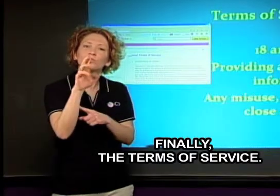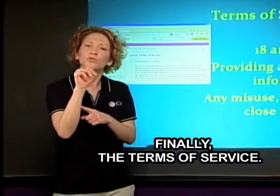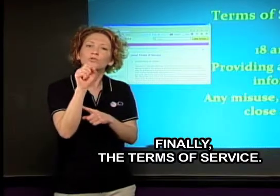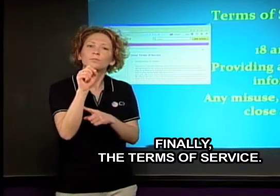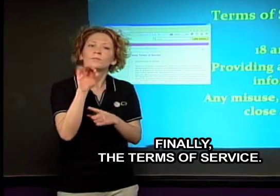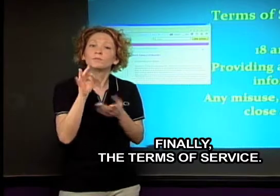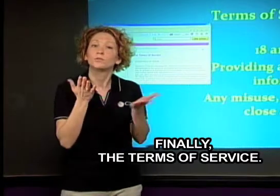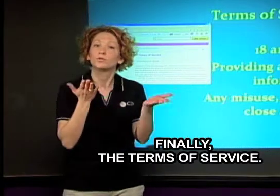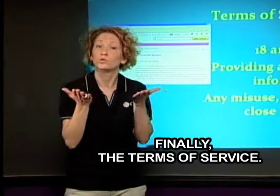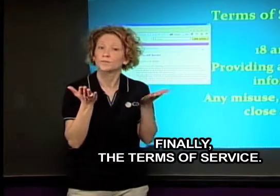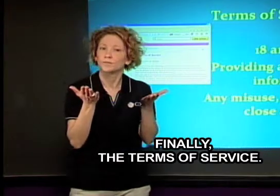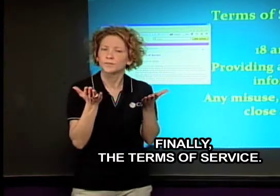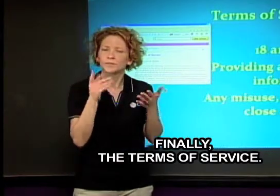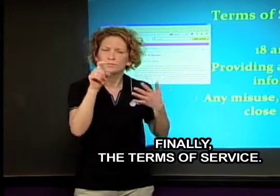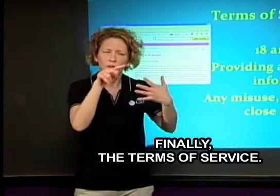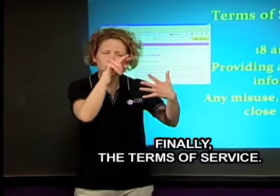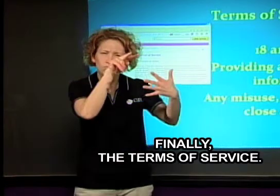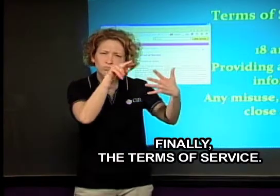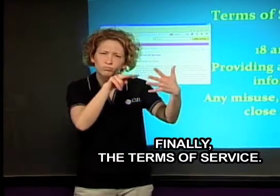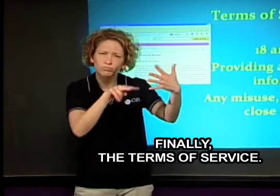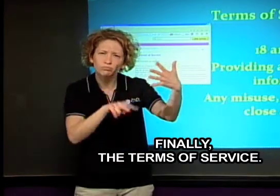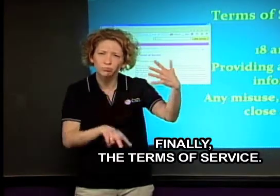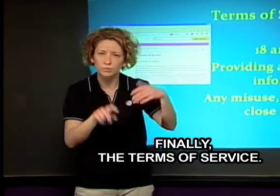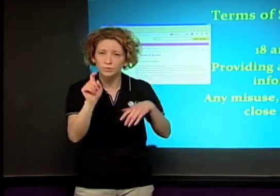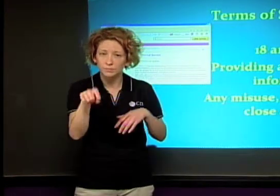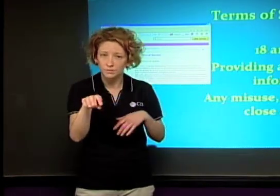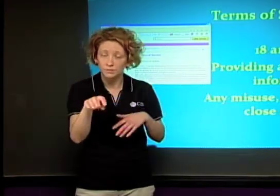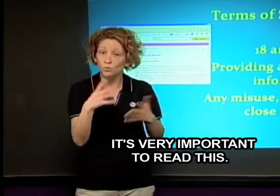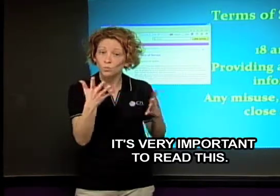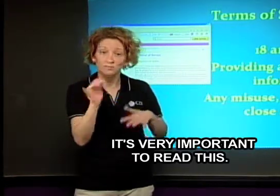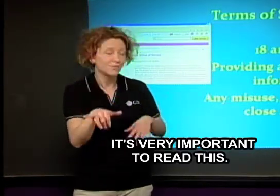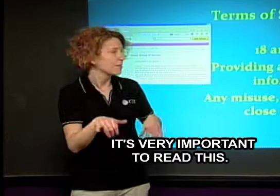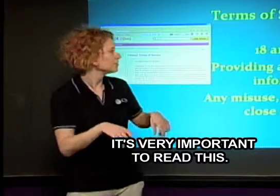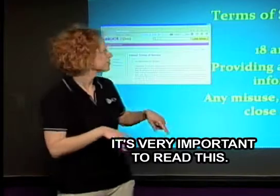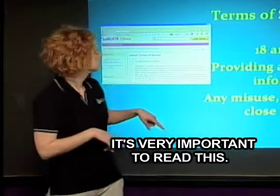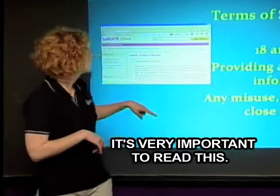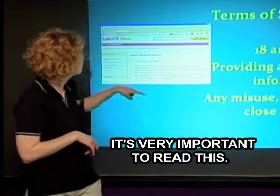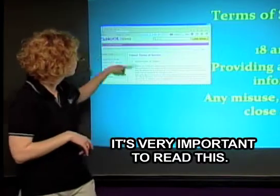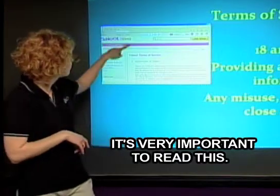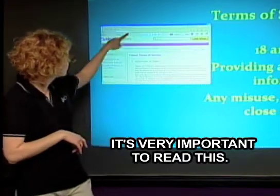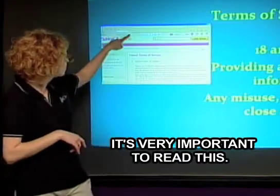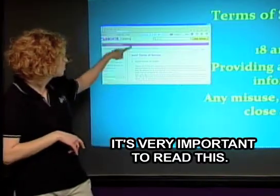Finally, the terms of service. It's very important to read these.